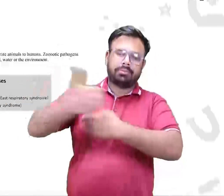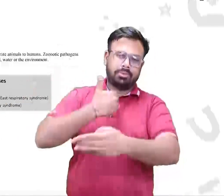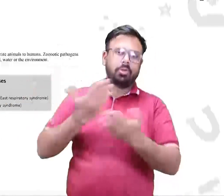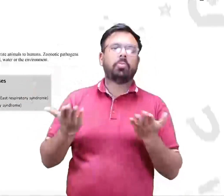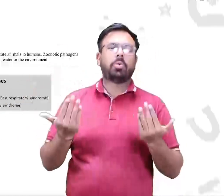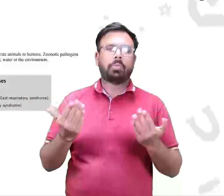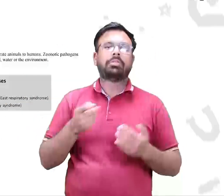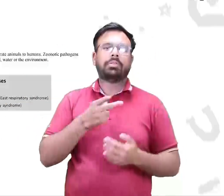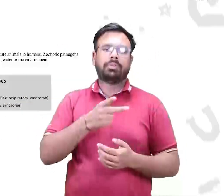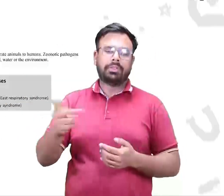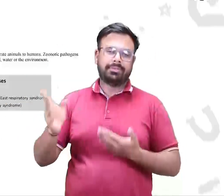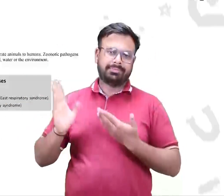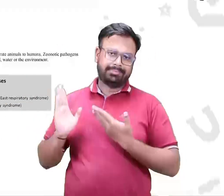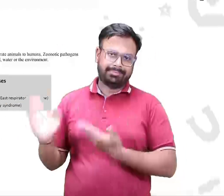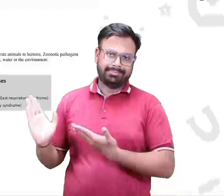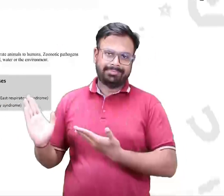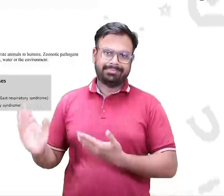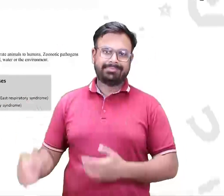these viruses.